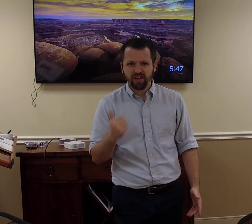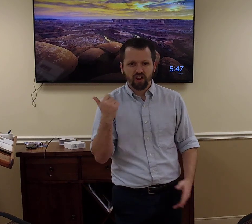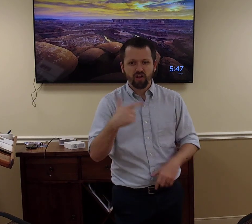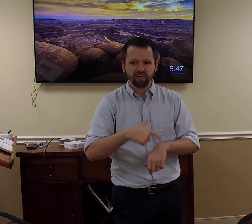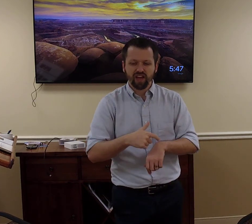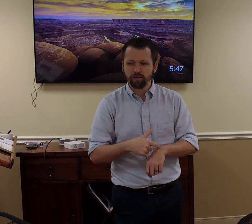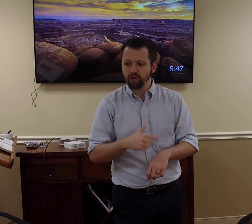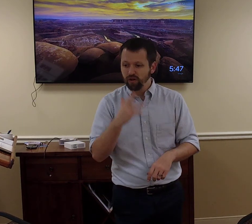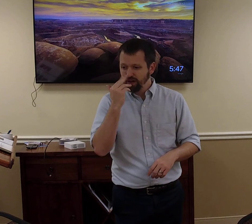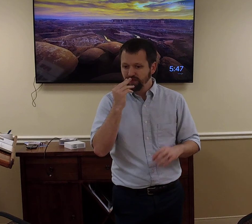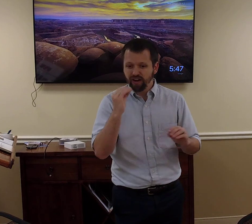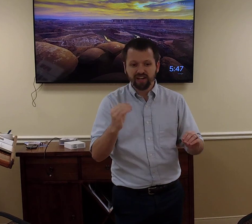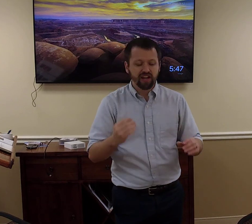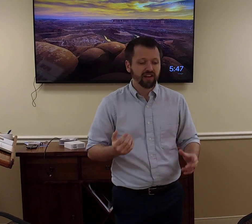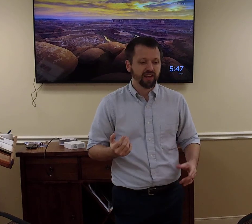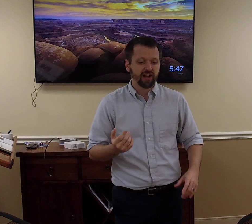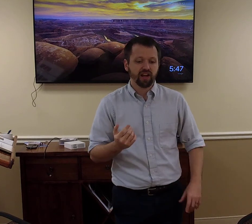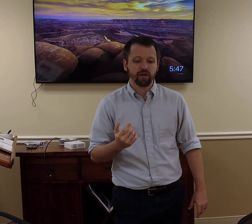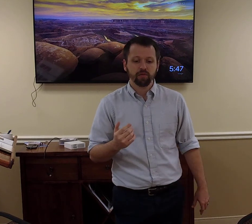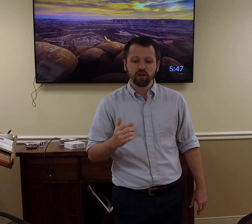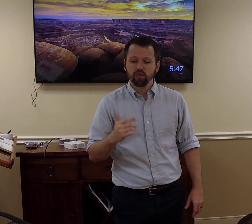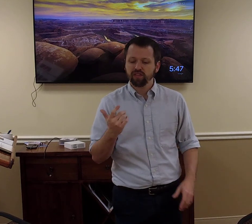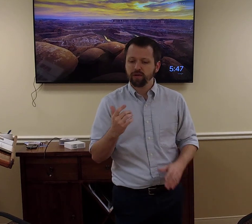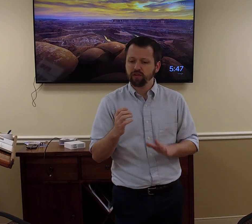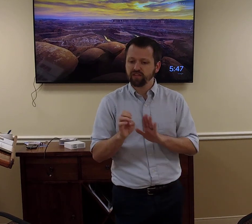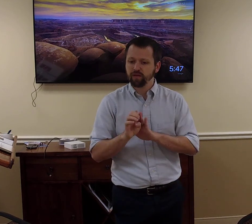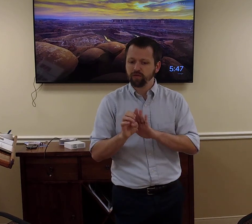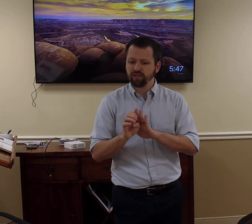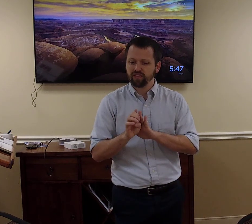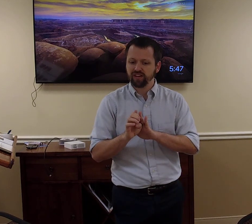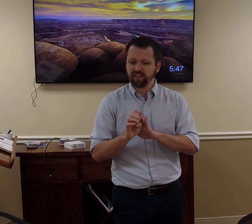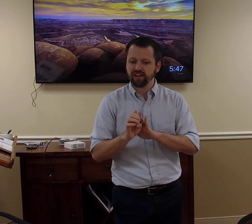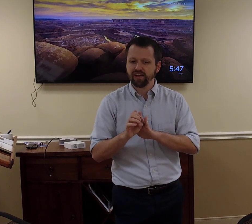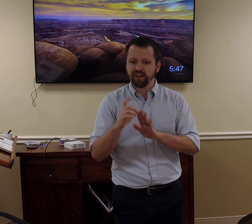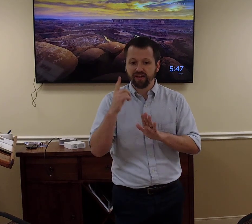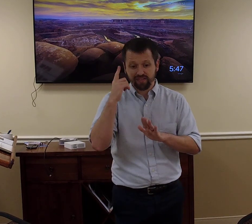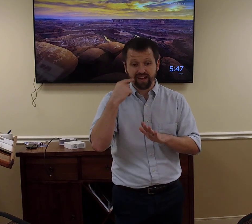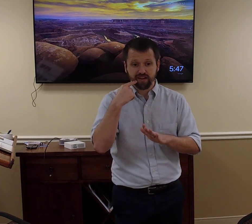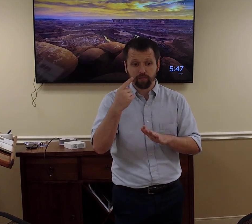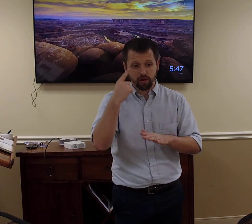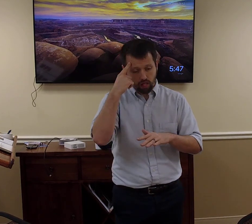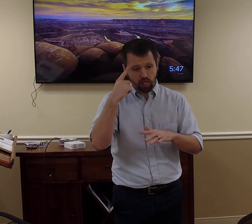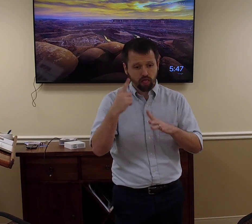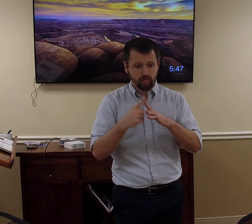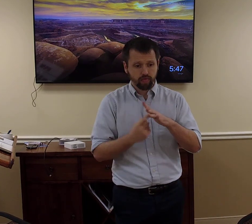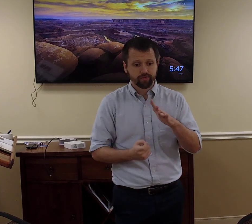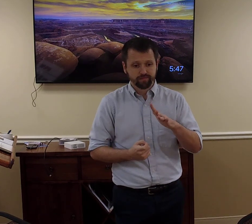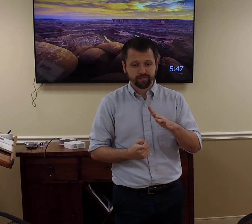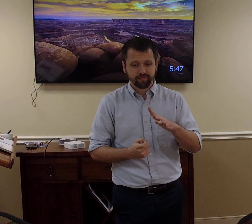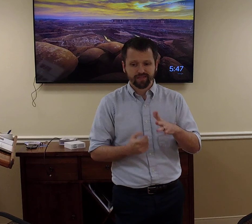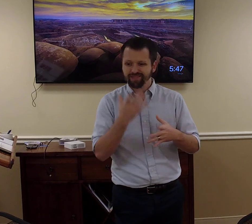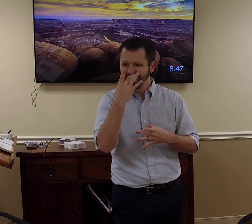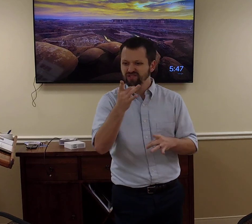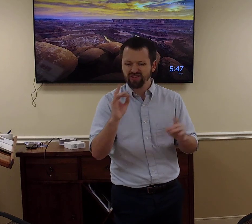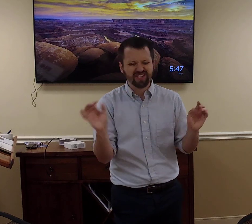all the time, funny none. What's some other examples I've seen of that? Now that I've said it, I'm gonna, interesting